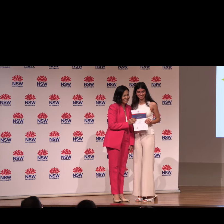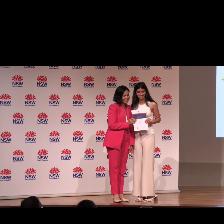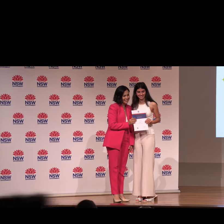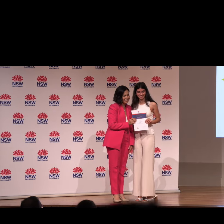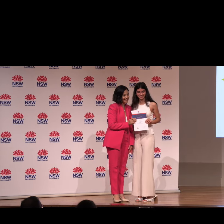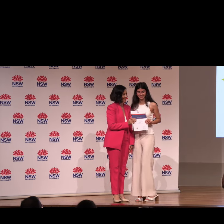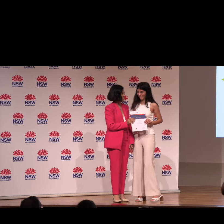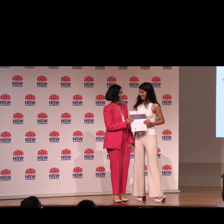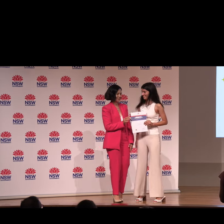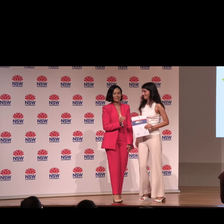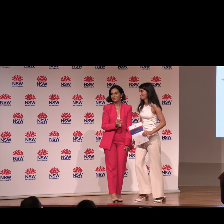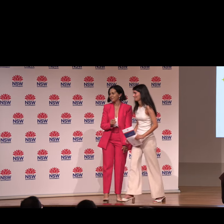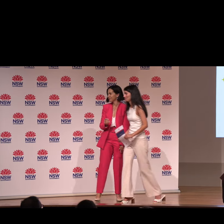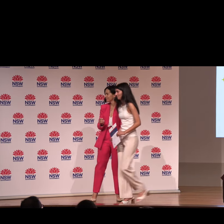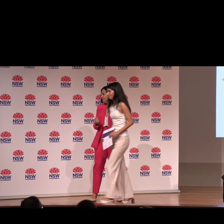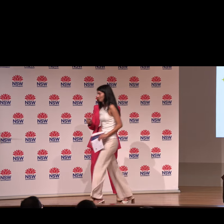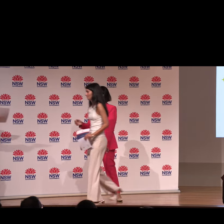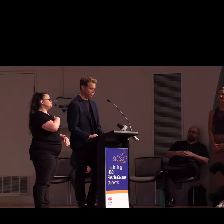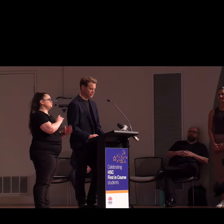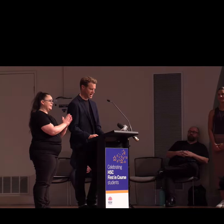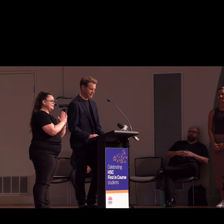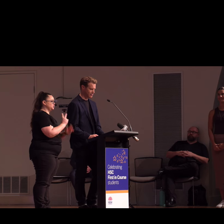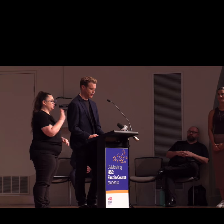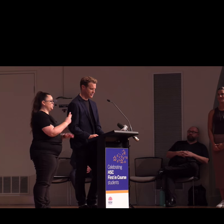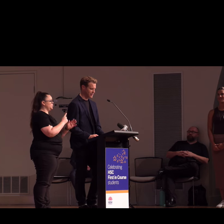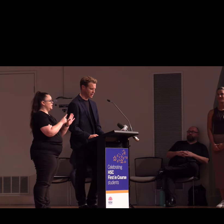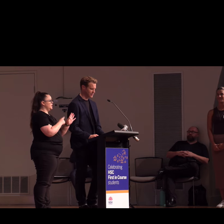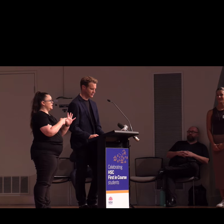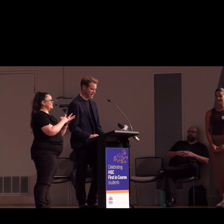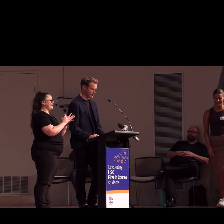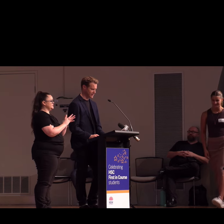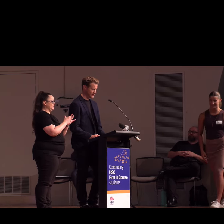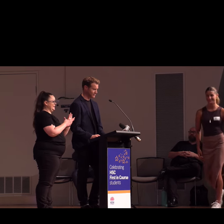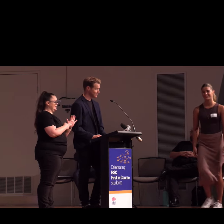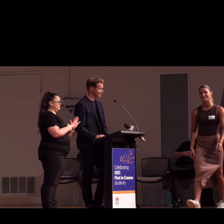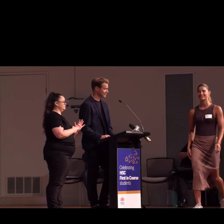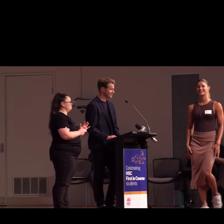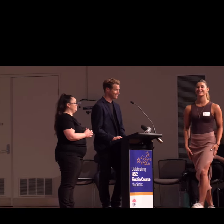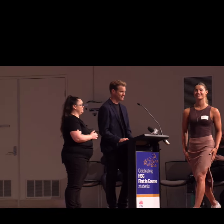In Studies of Religion 2, Yasmin Yunchek, Brigidine College, Ramwick.